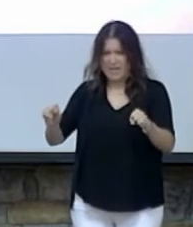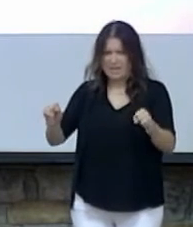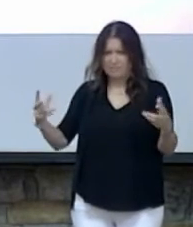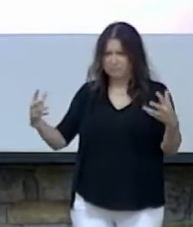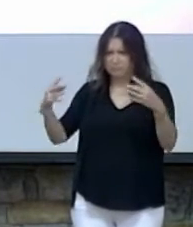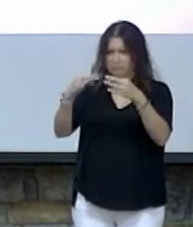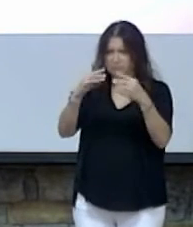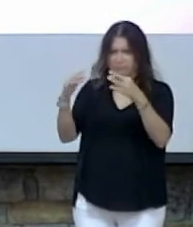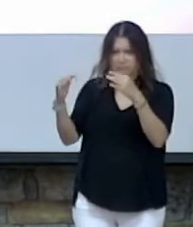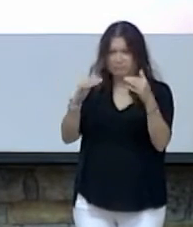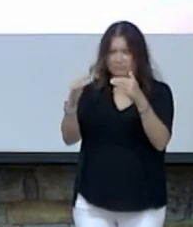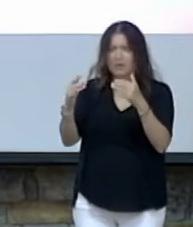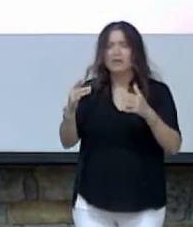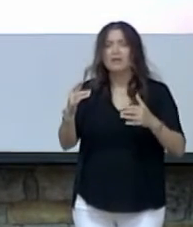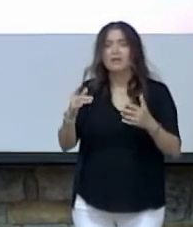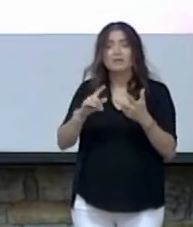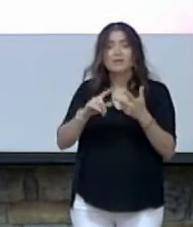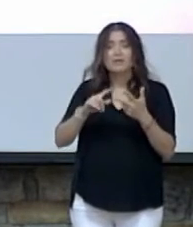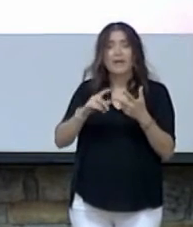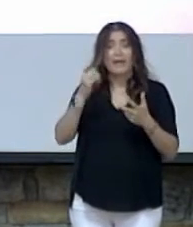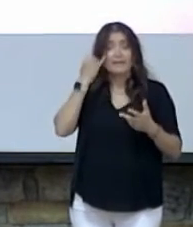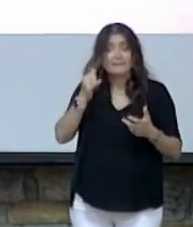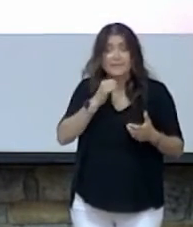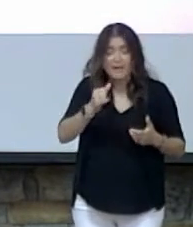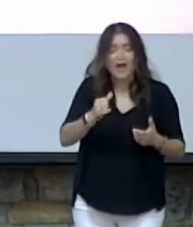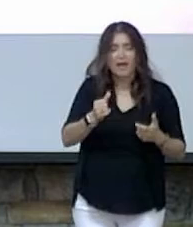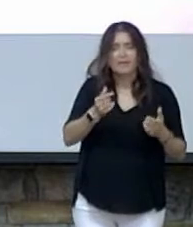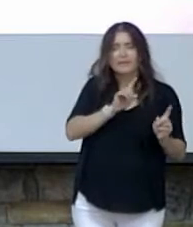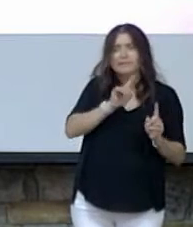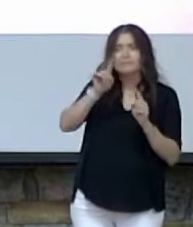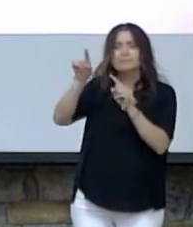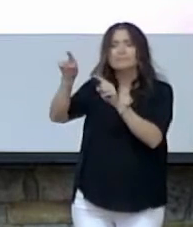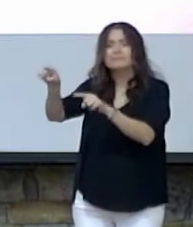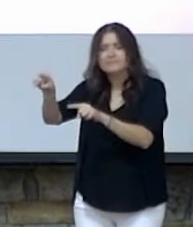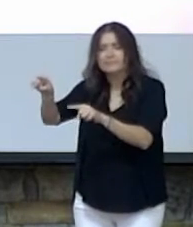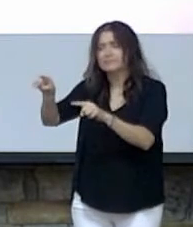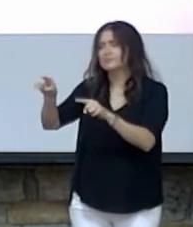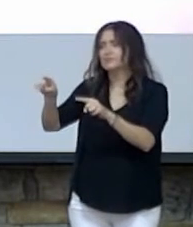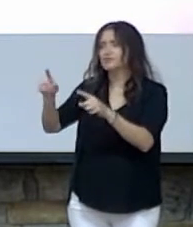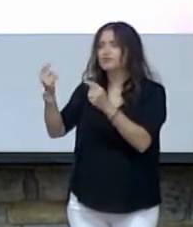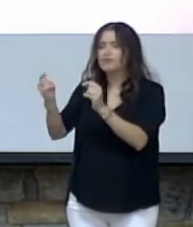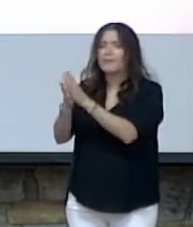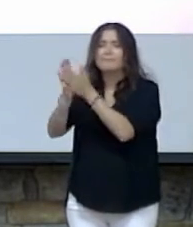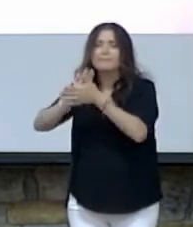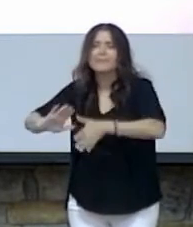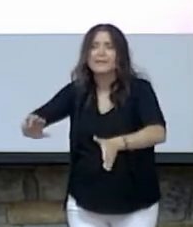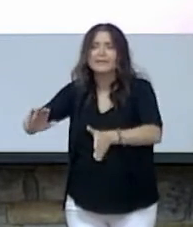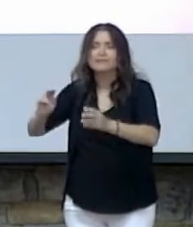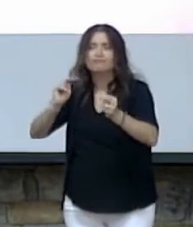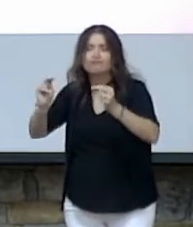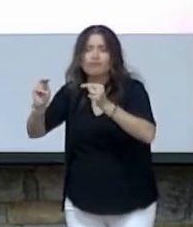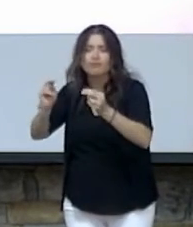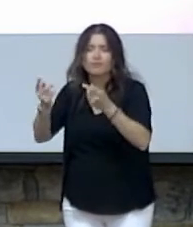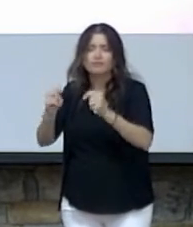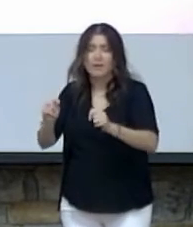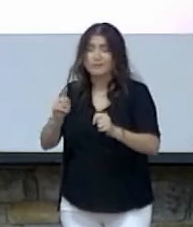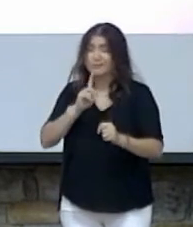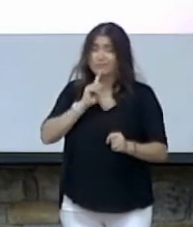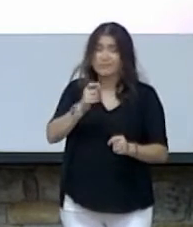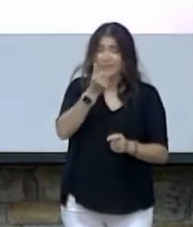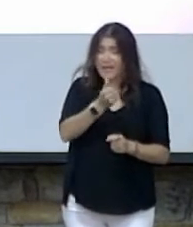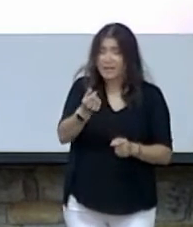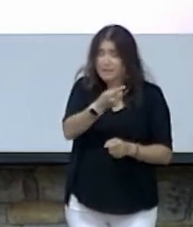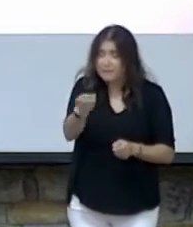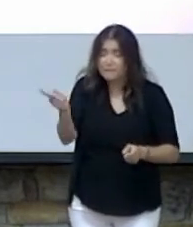while the other's yet a great way off, he sends a delegation and asks for terms of peace. So therefore, any one of you who does